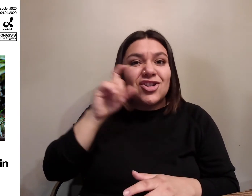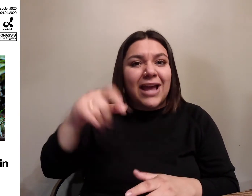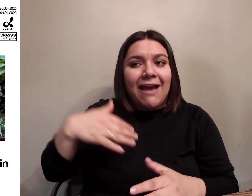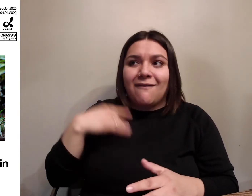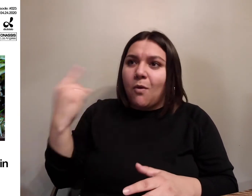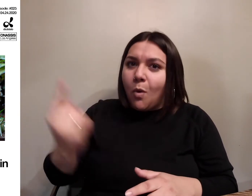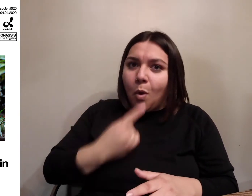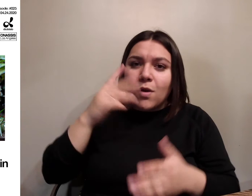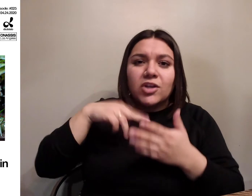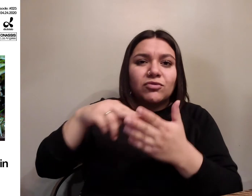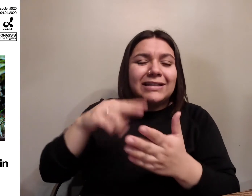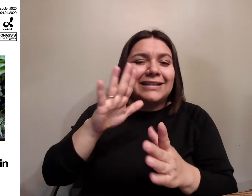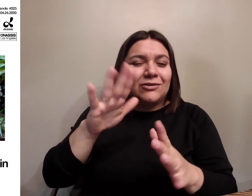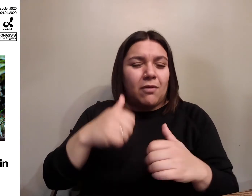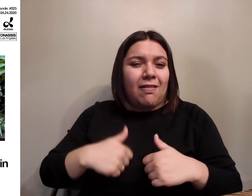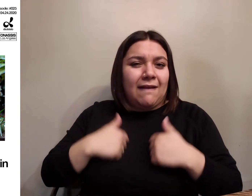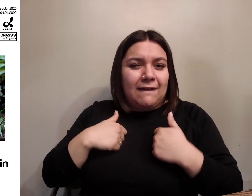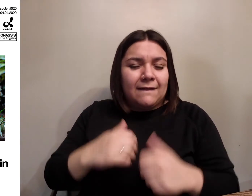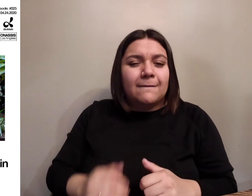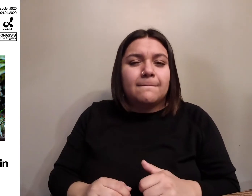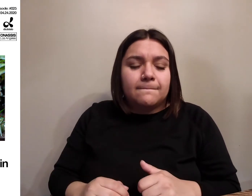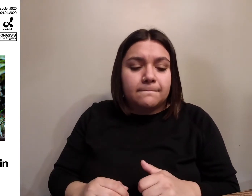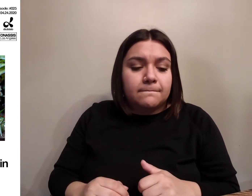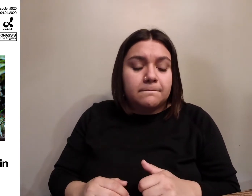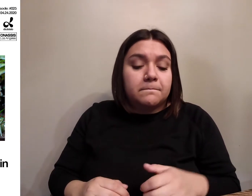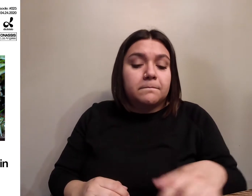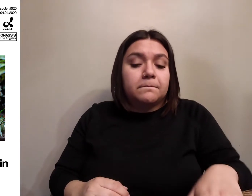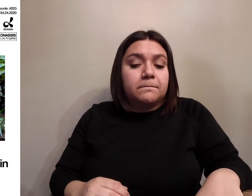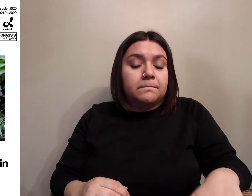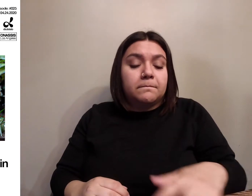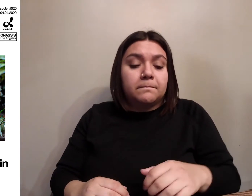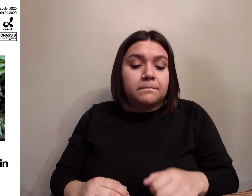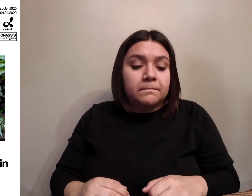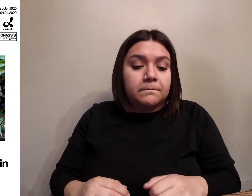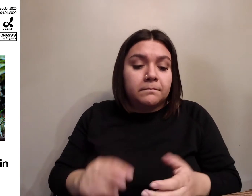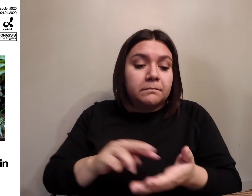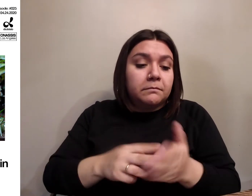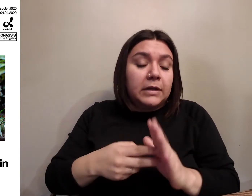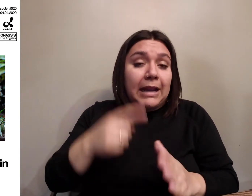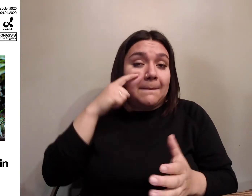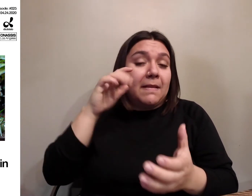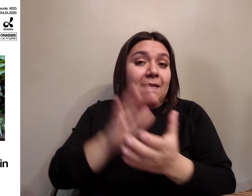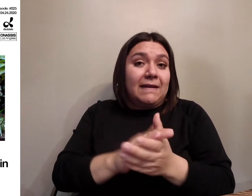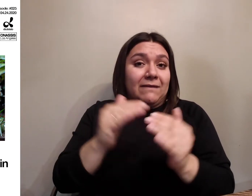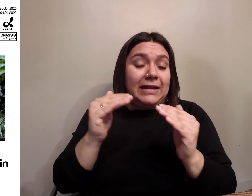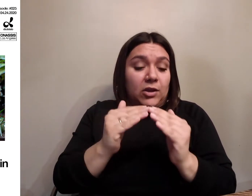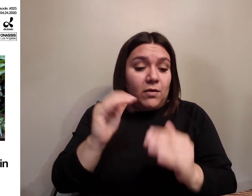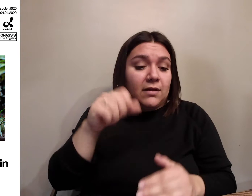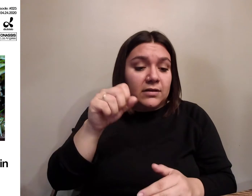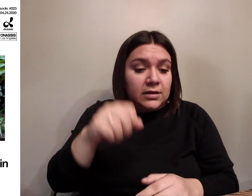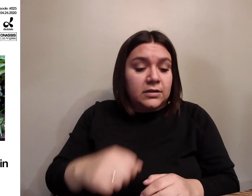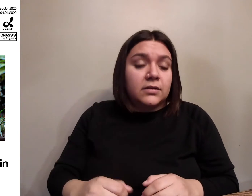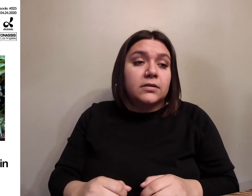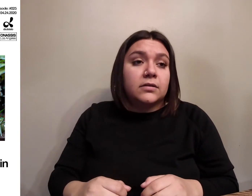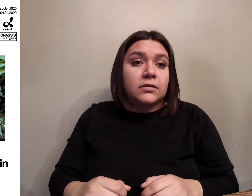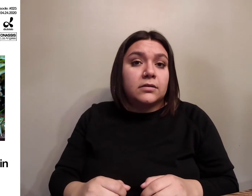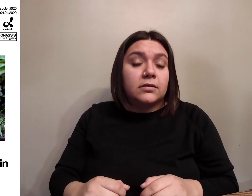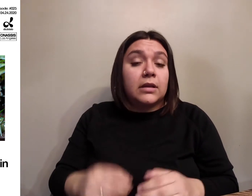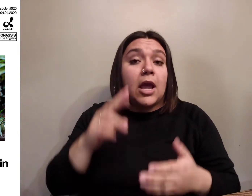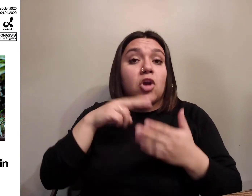do now and then, but they should have a constant presence in our lives. But that said, I do believe